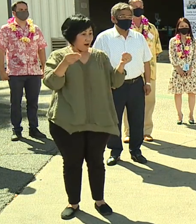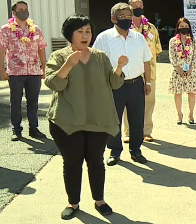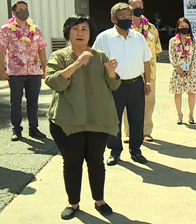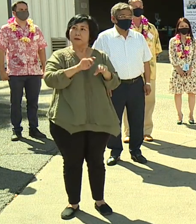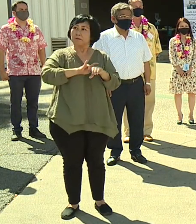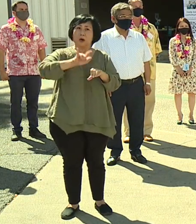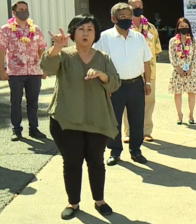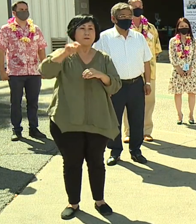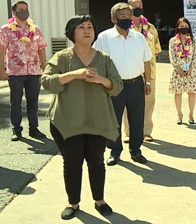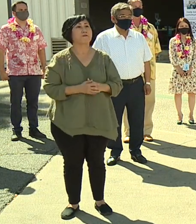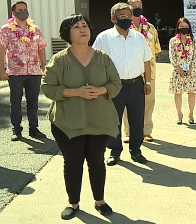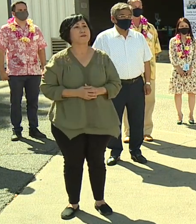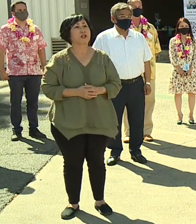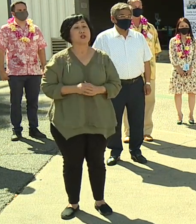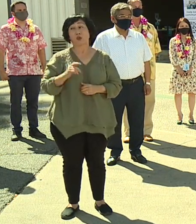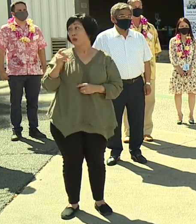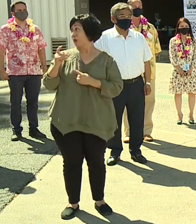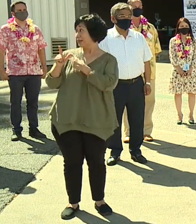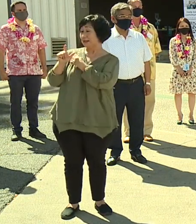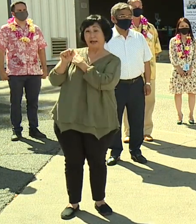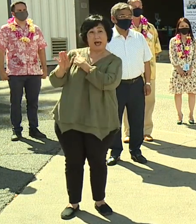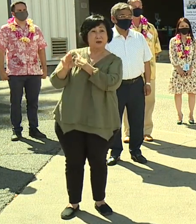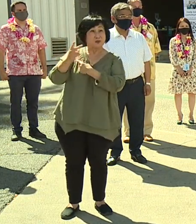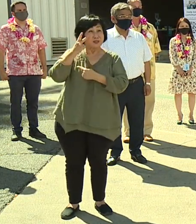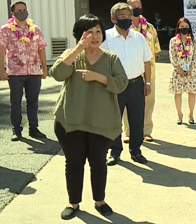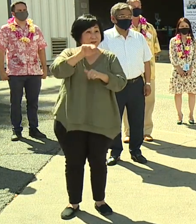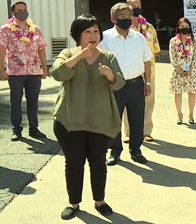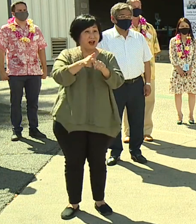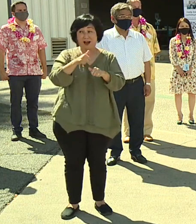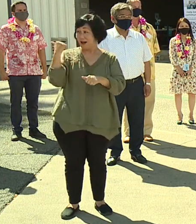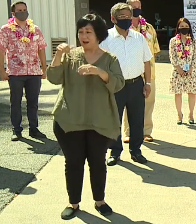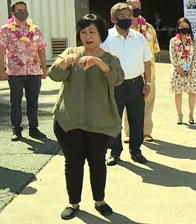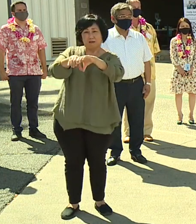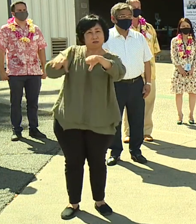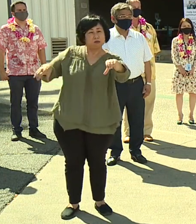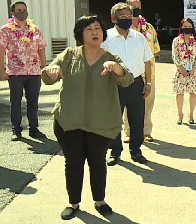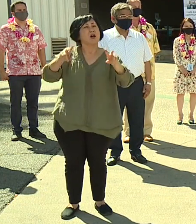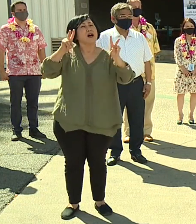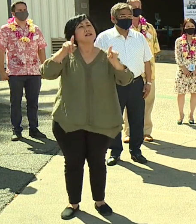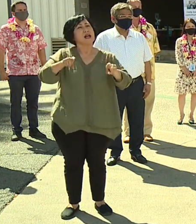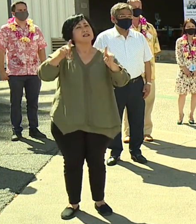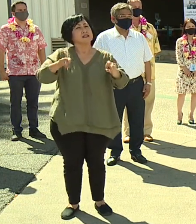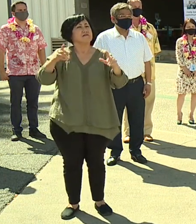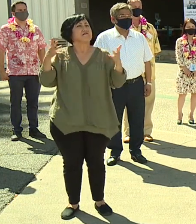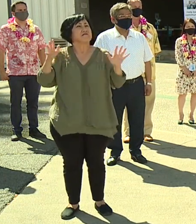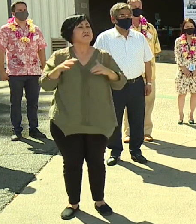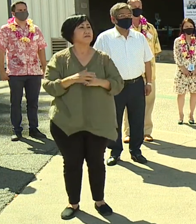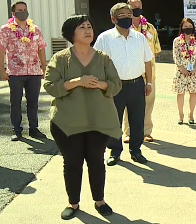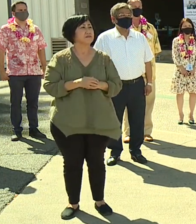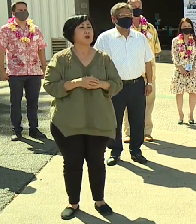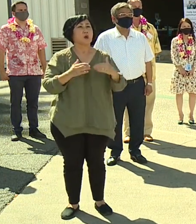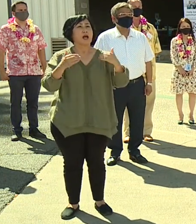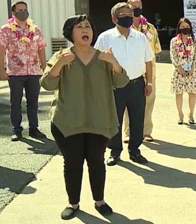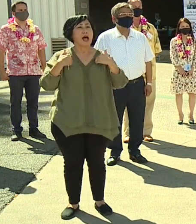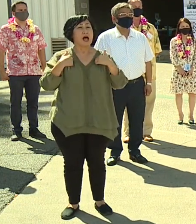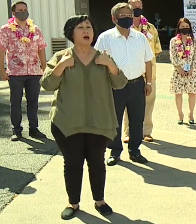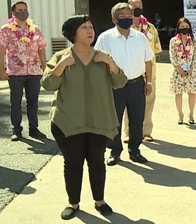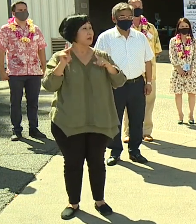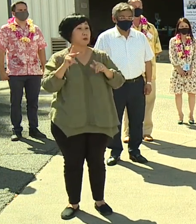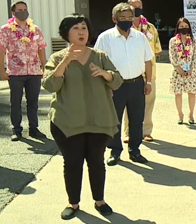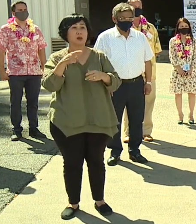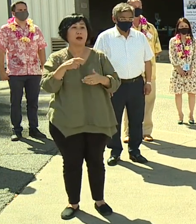So with that, this lab is, what you see behind you is just a testing facility. We have the